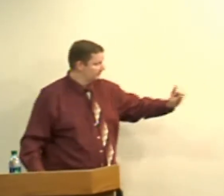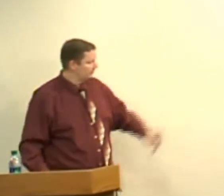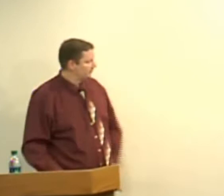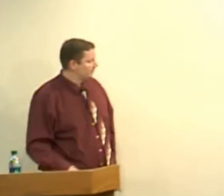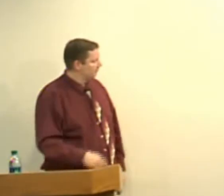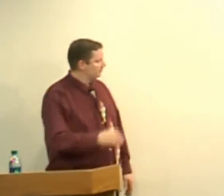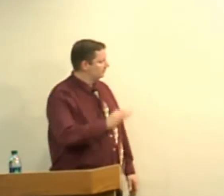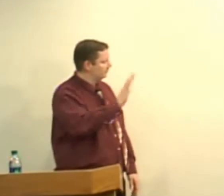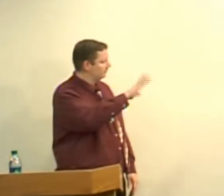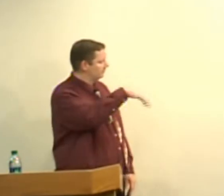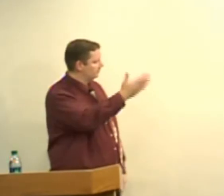to the will of God.